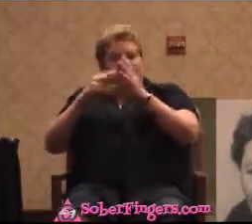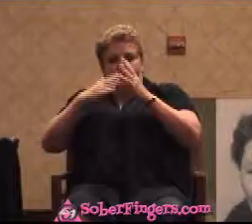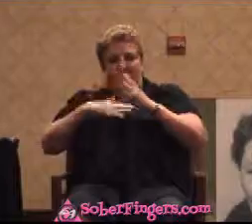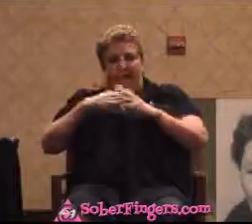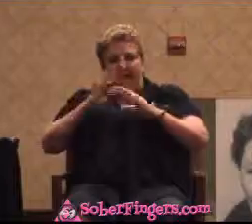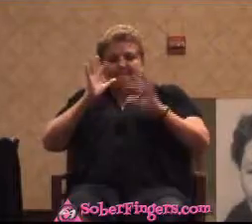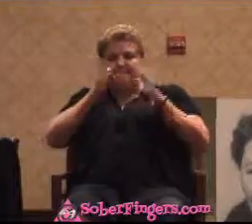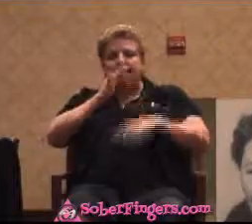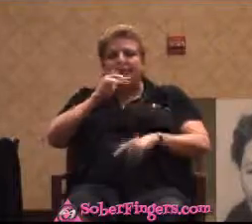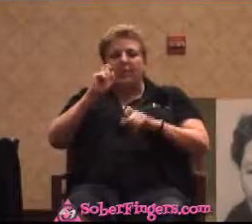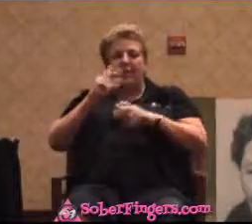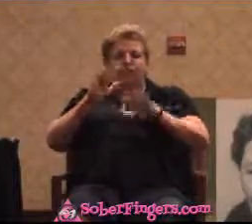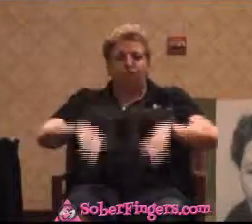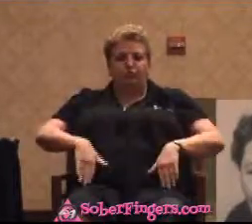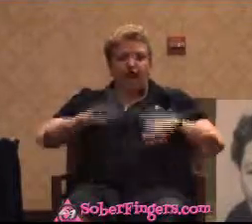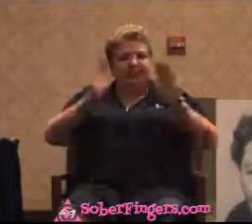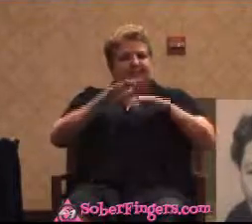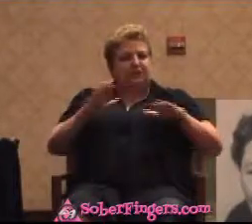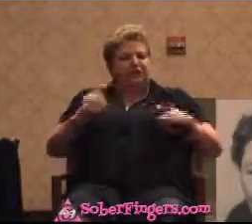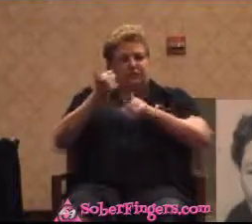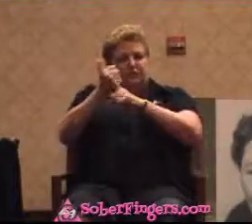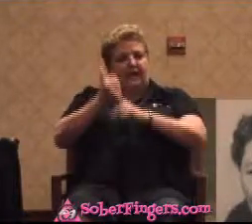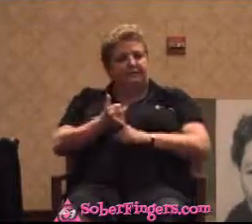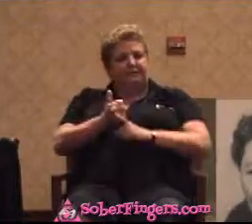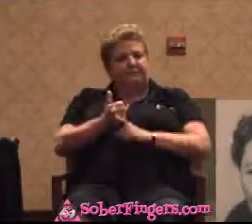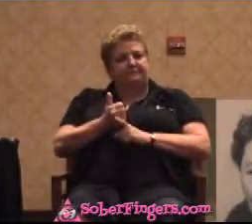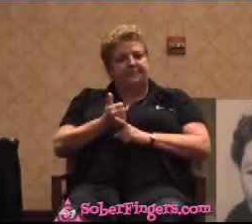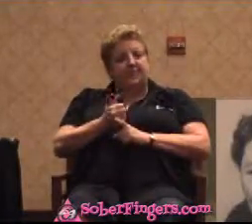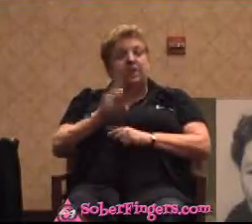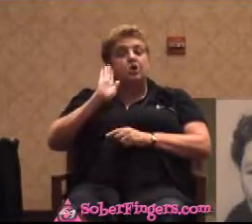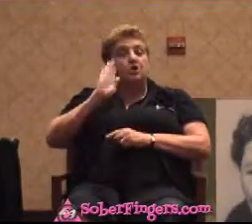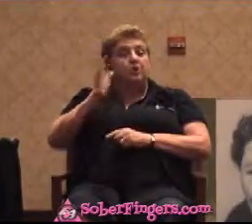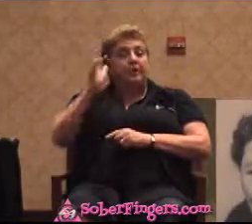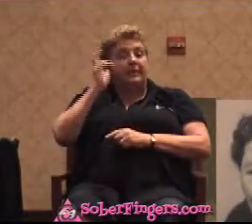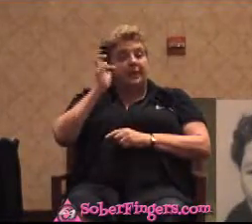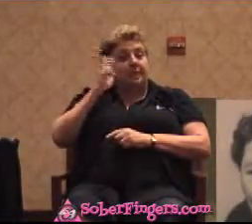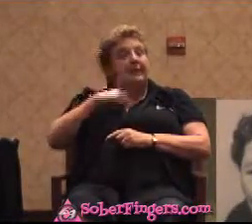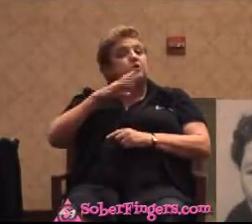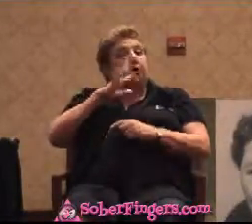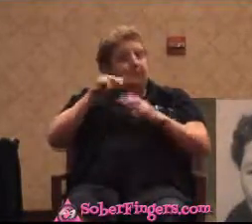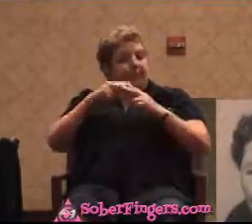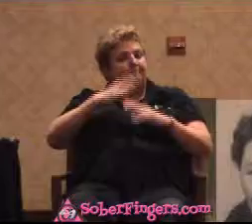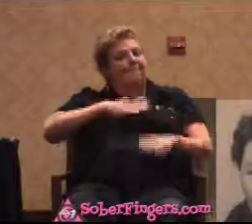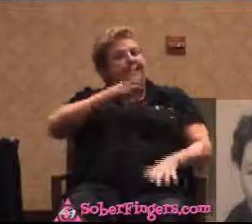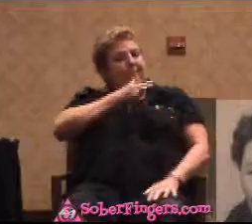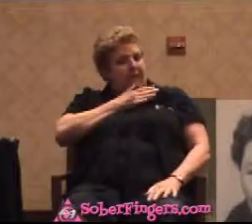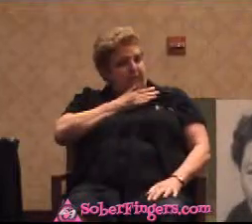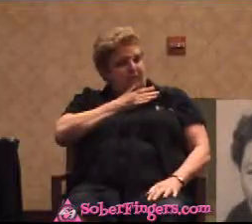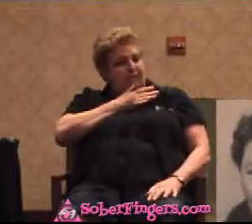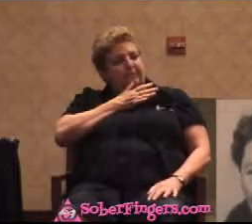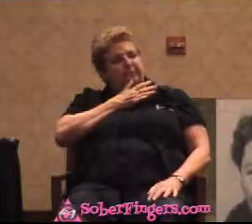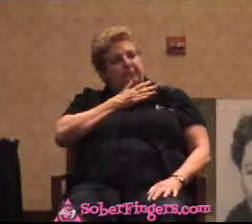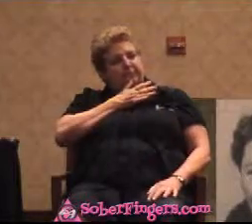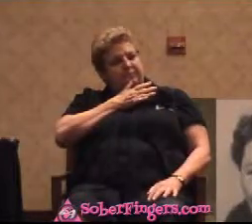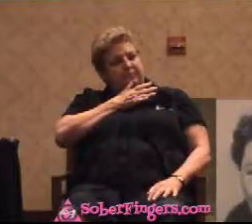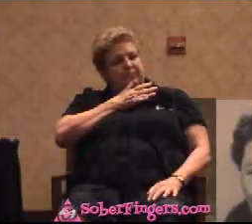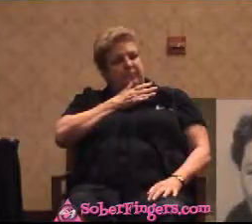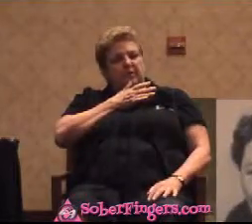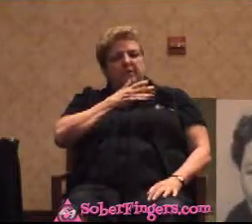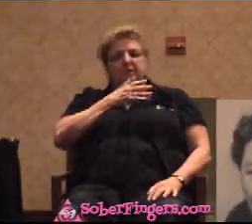my sister and myself. And you will hear me talk a lot about my mother. My mother, while back home, she cleaned bathrooms